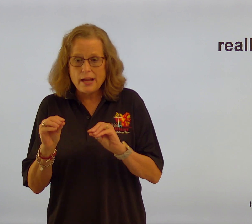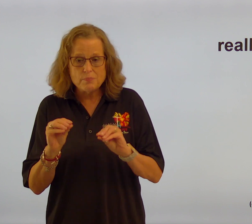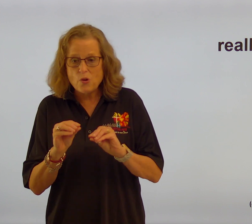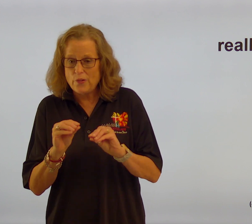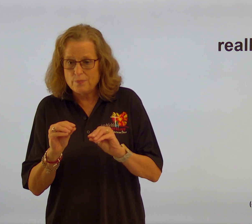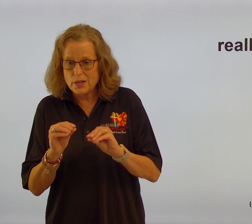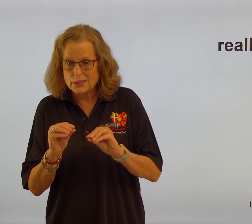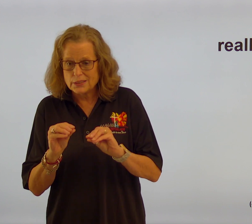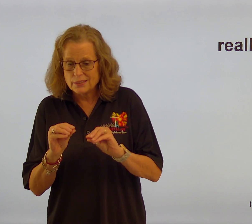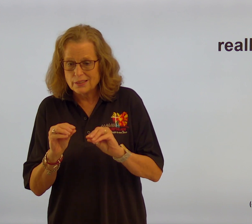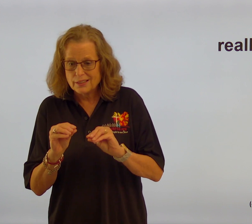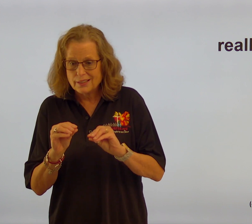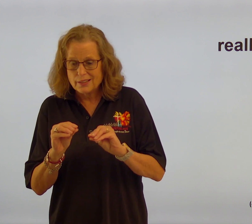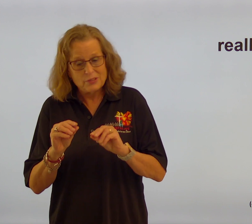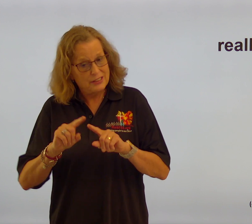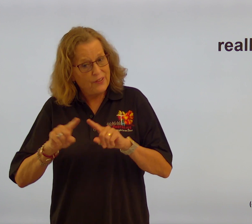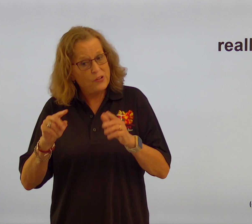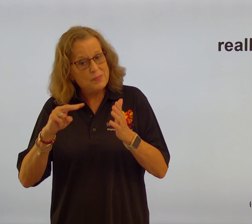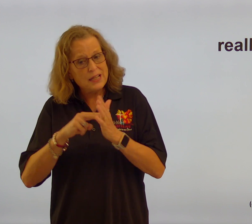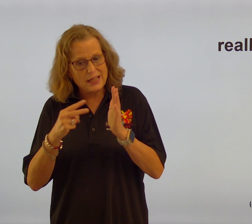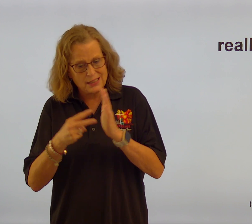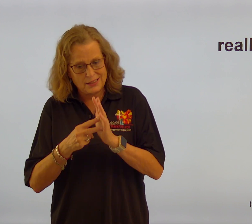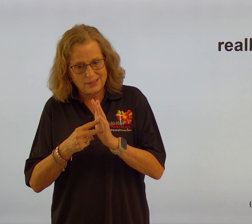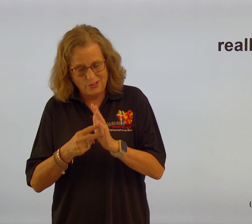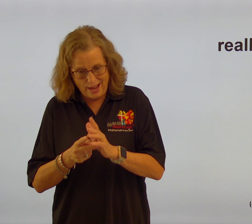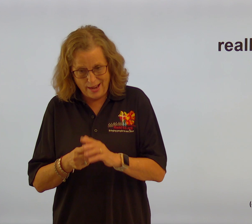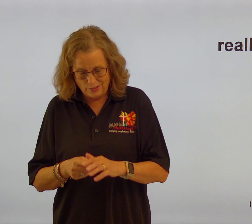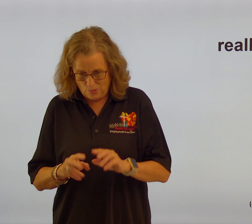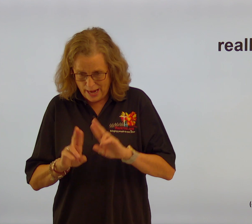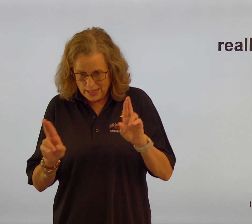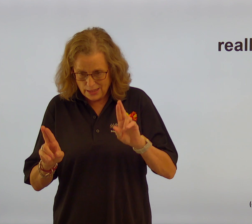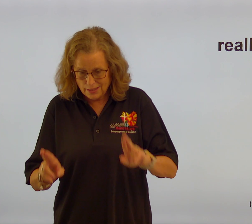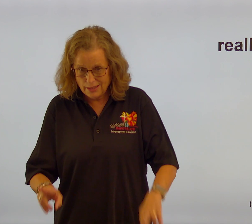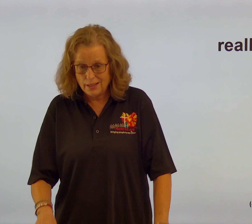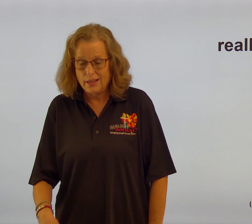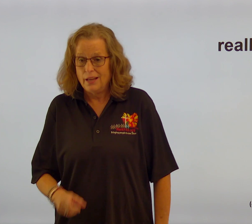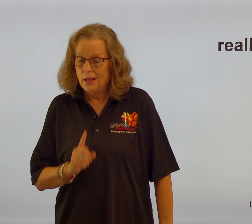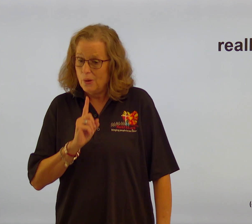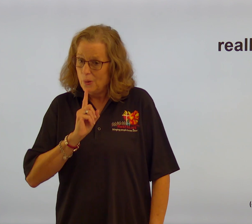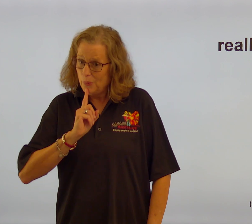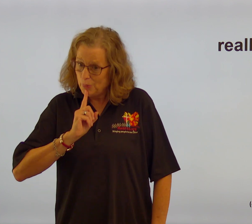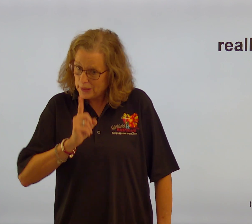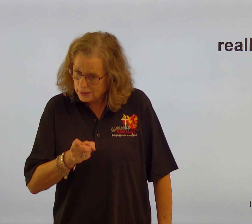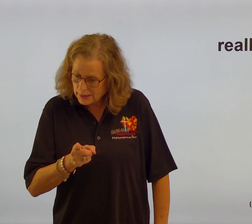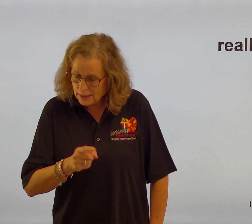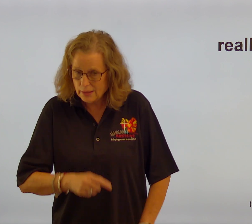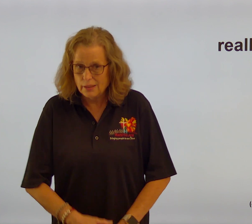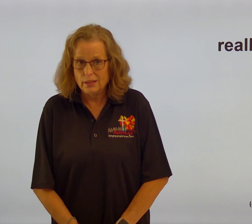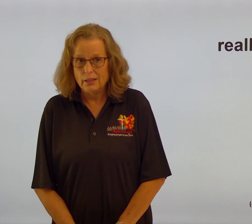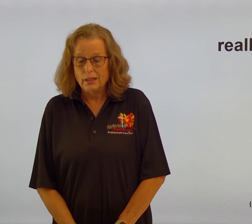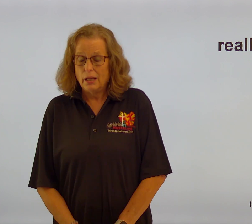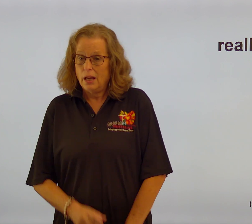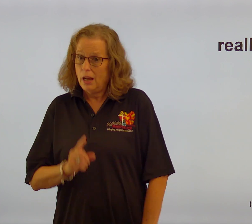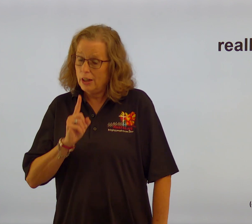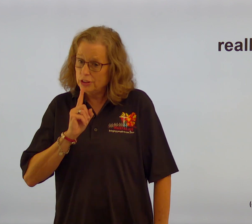movement. It's there for me. Okay? Ready? Really? Are you